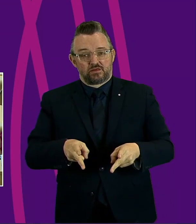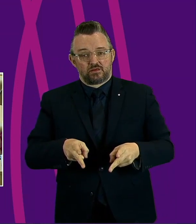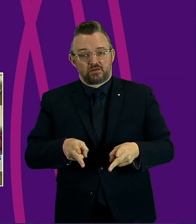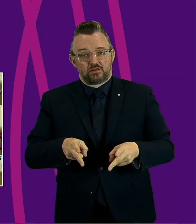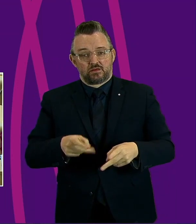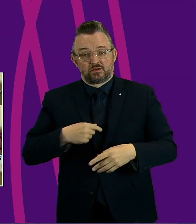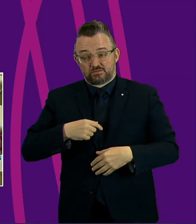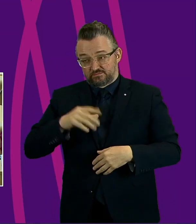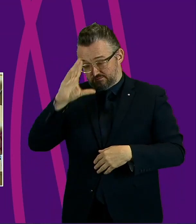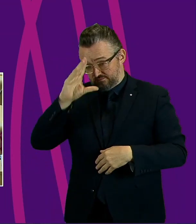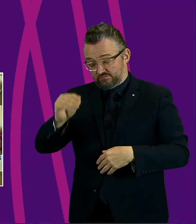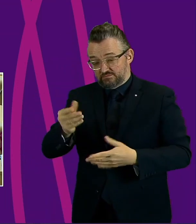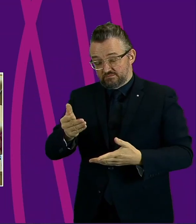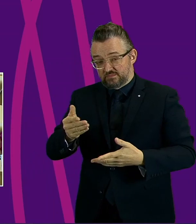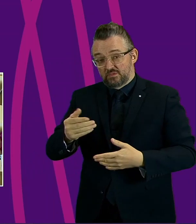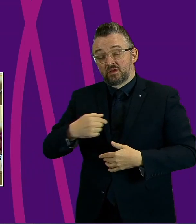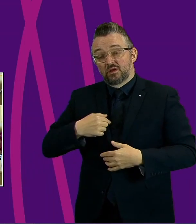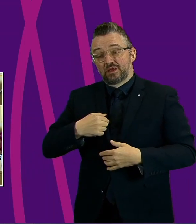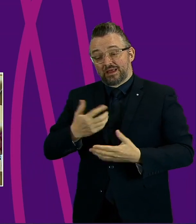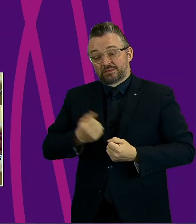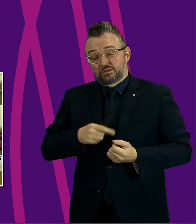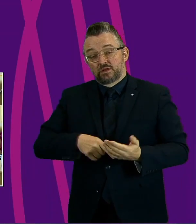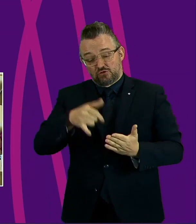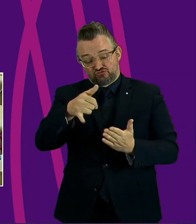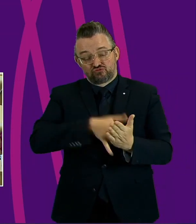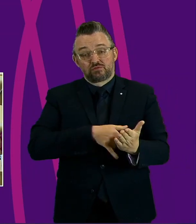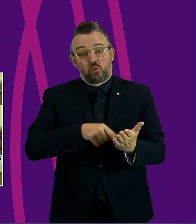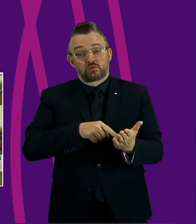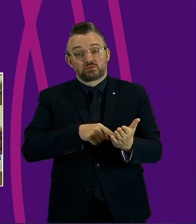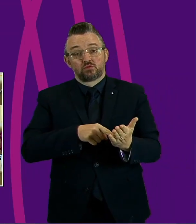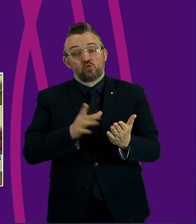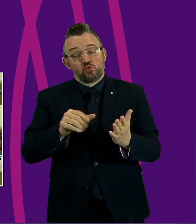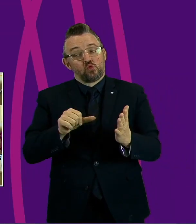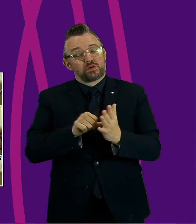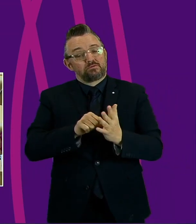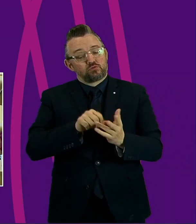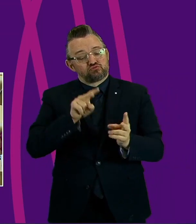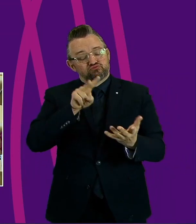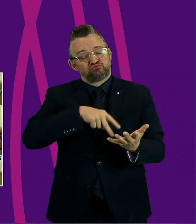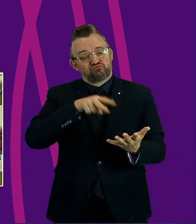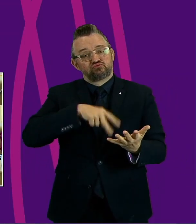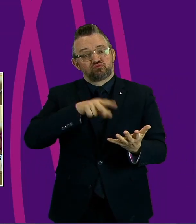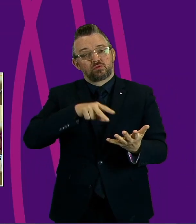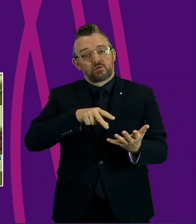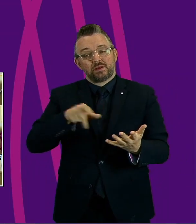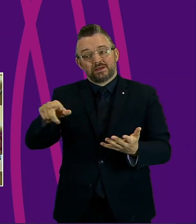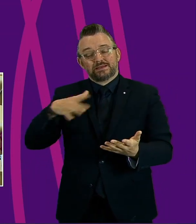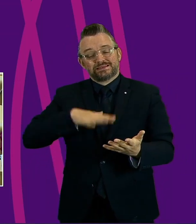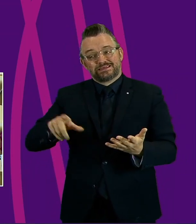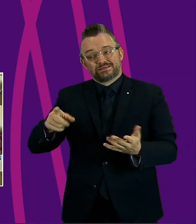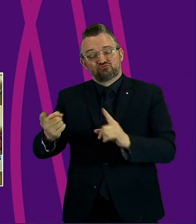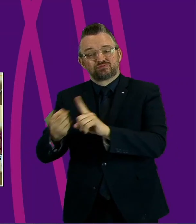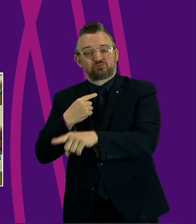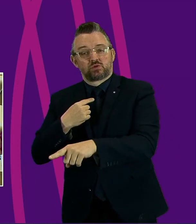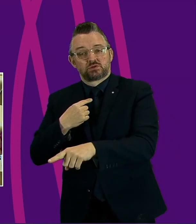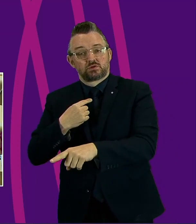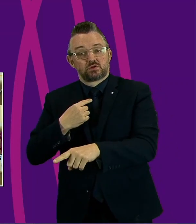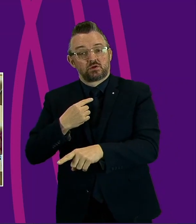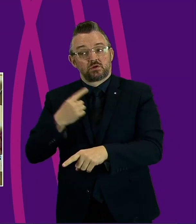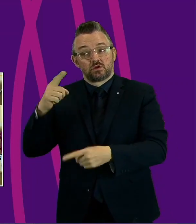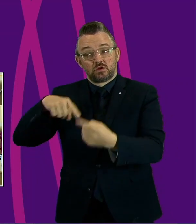Minister, I accept that this report is difficult reading, but it requires a response. Residents and